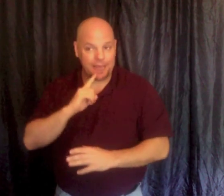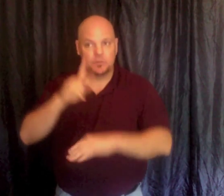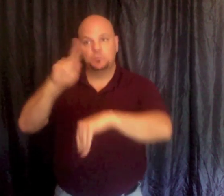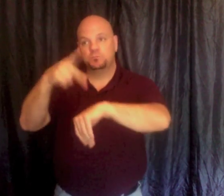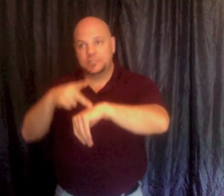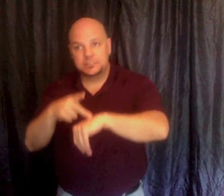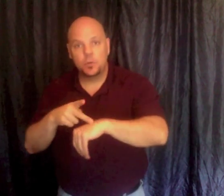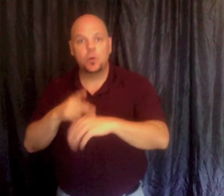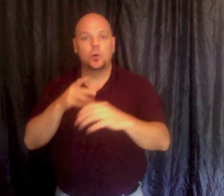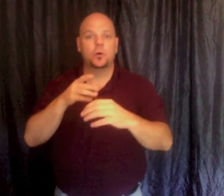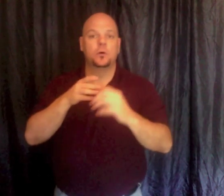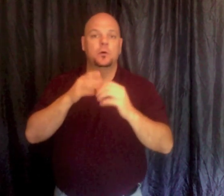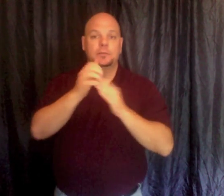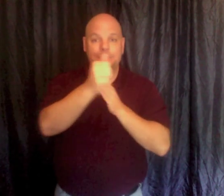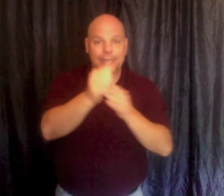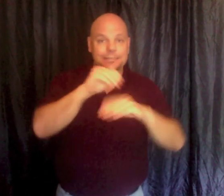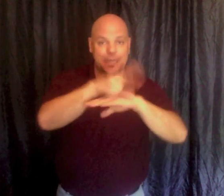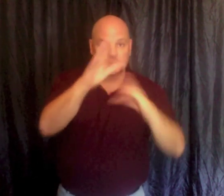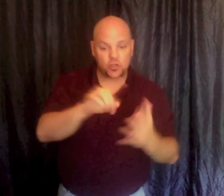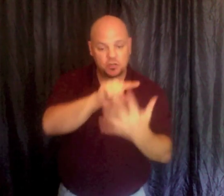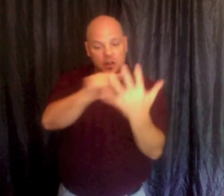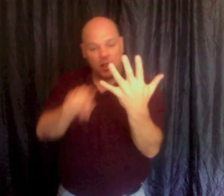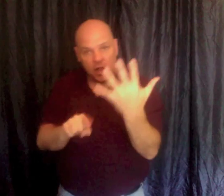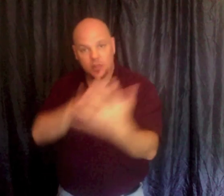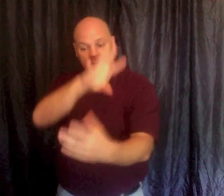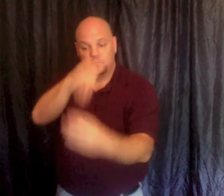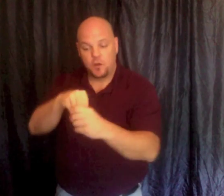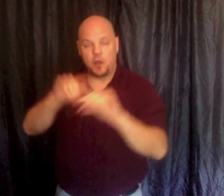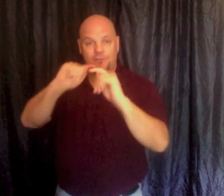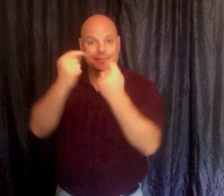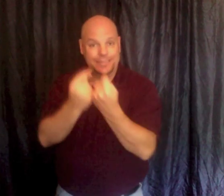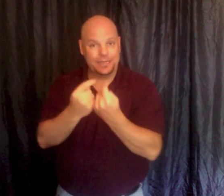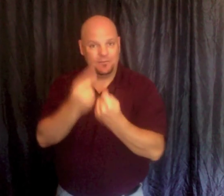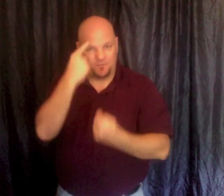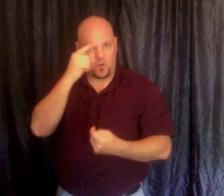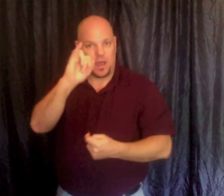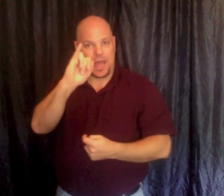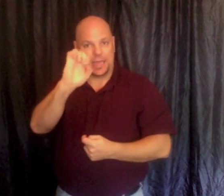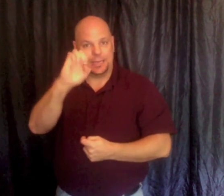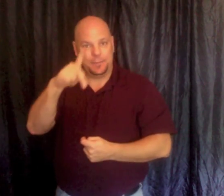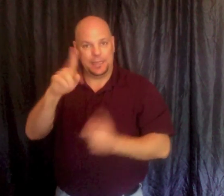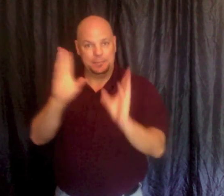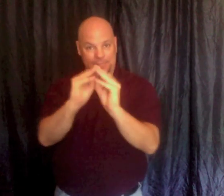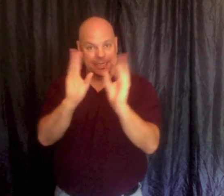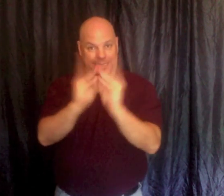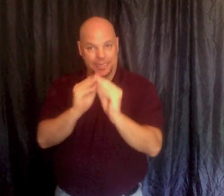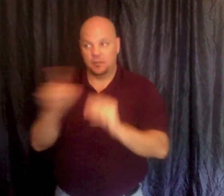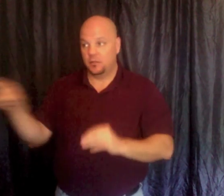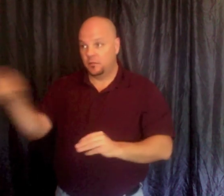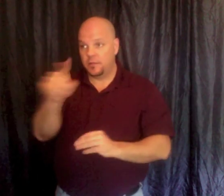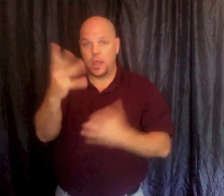counselor. Think of all the people who could show up at, say, at an IEP meeting. Those are all people that want to know what's going